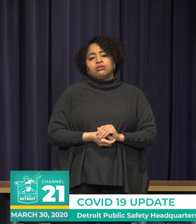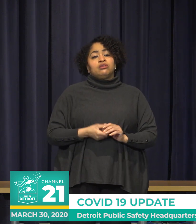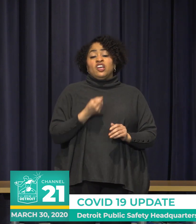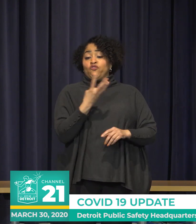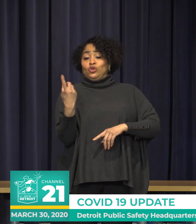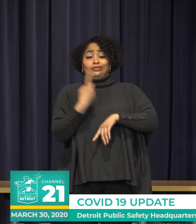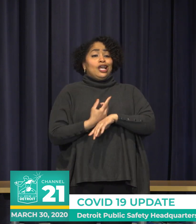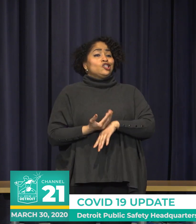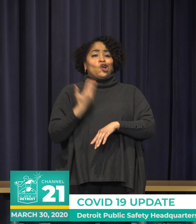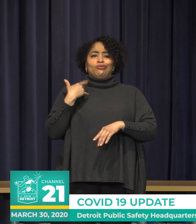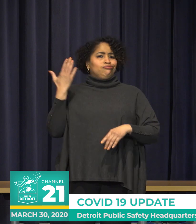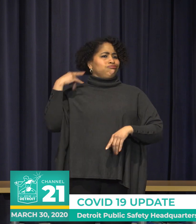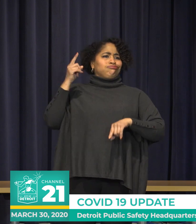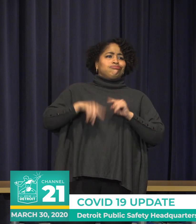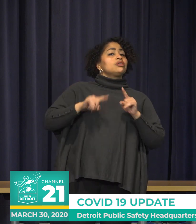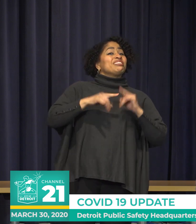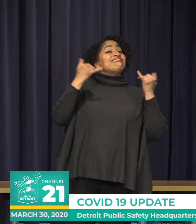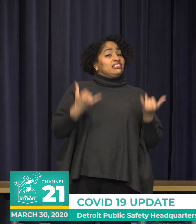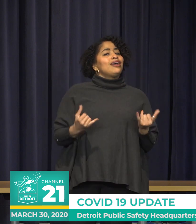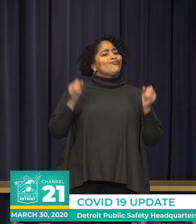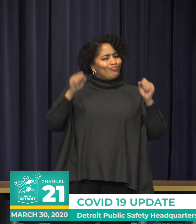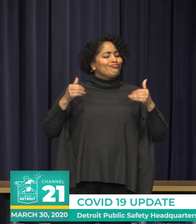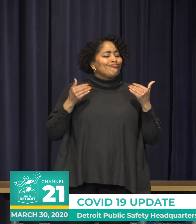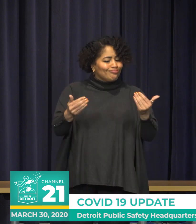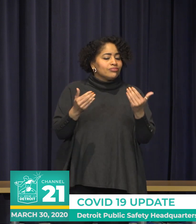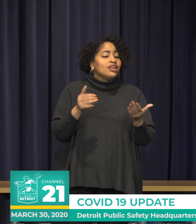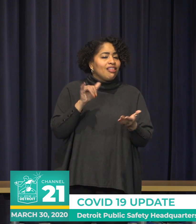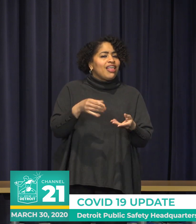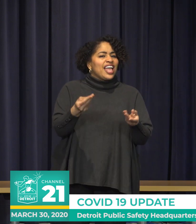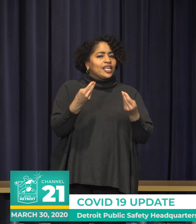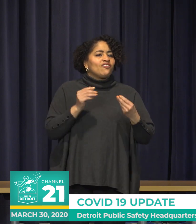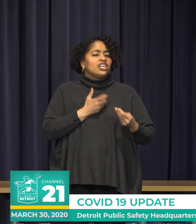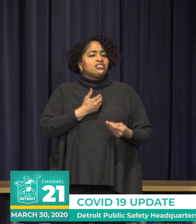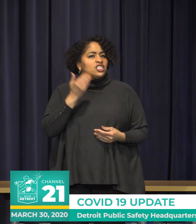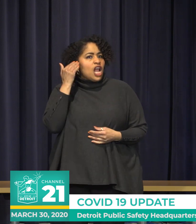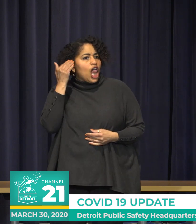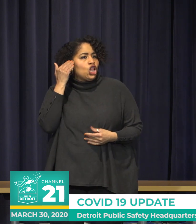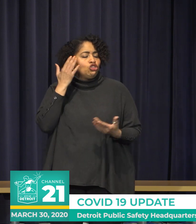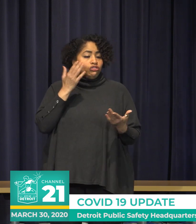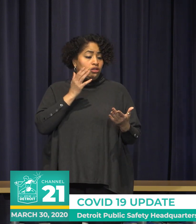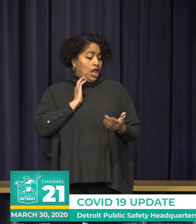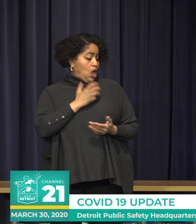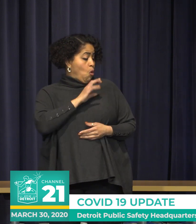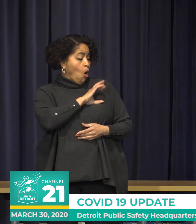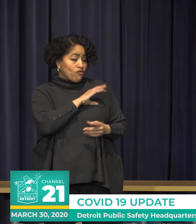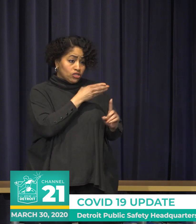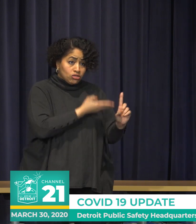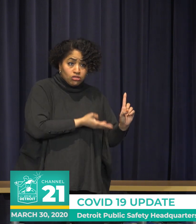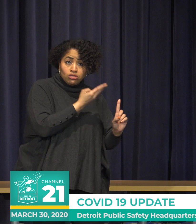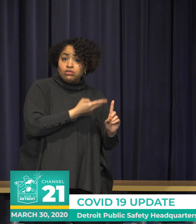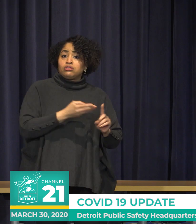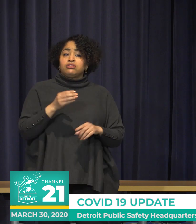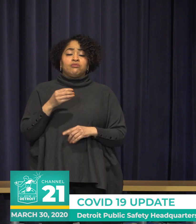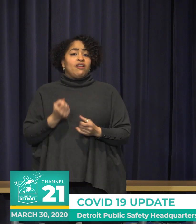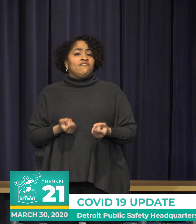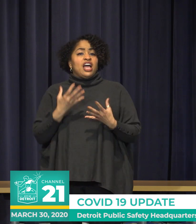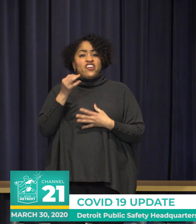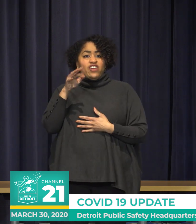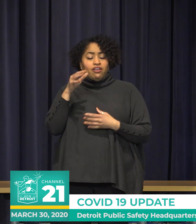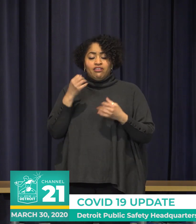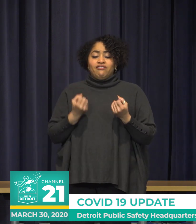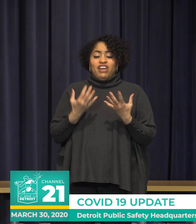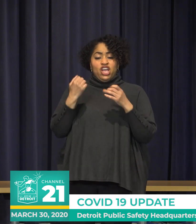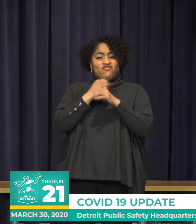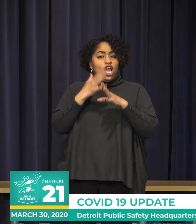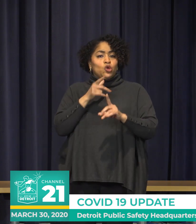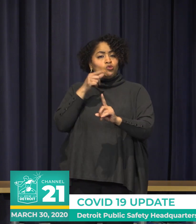days ago, but we can do it now. And that will give us the ability to know that our officers, firefighters, and EMTs who are positive,